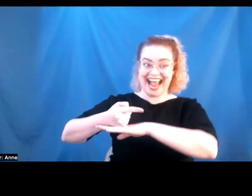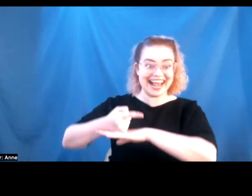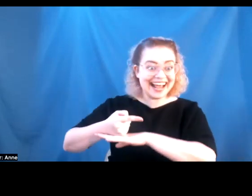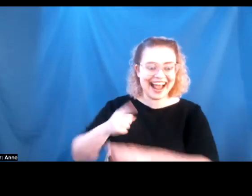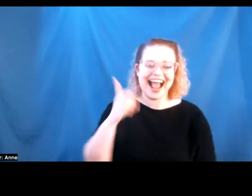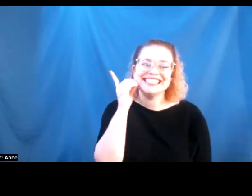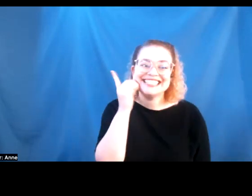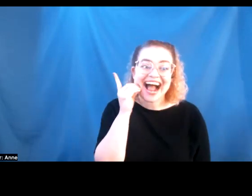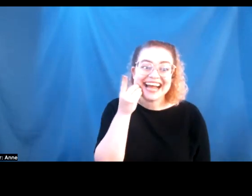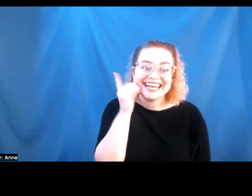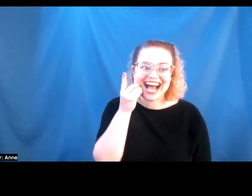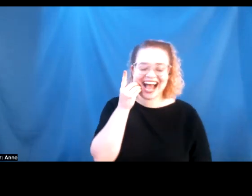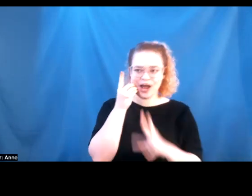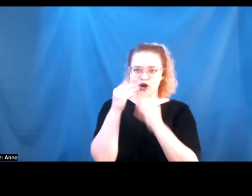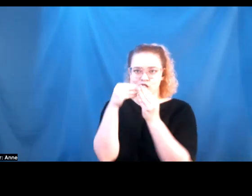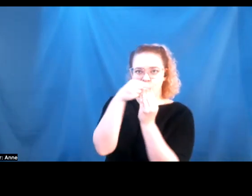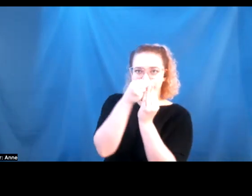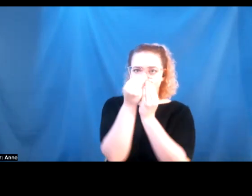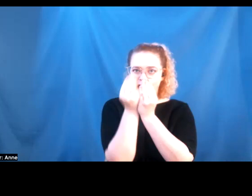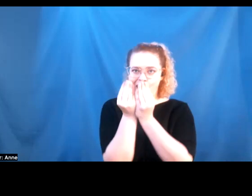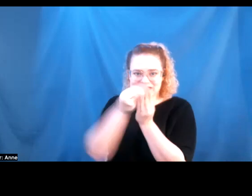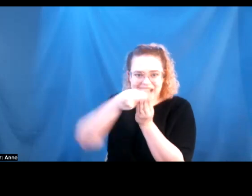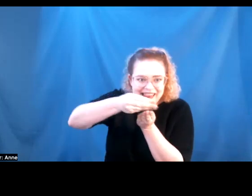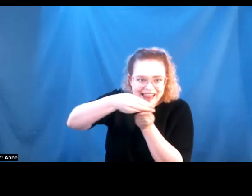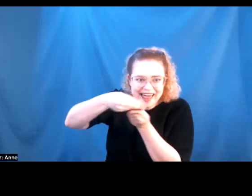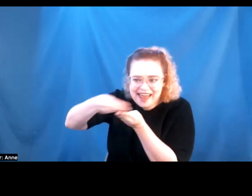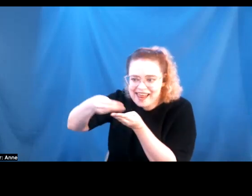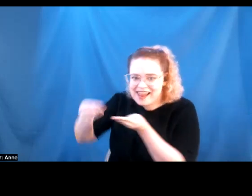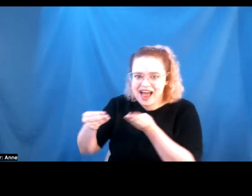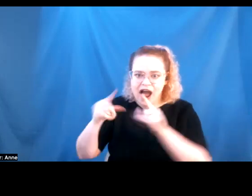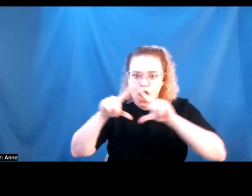her favorite animal cards. She loves